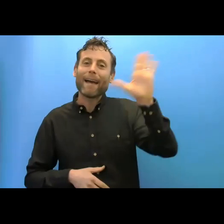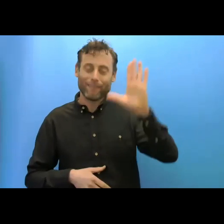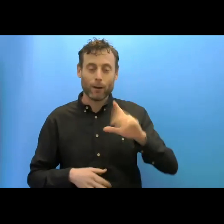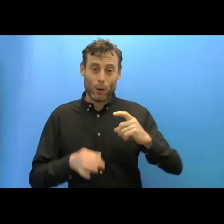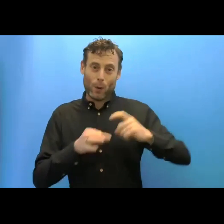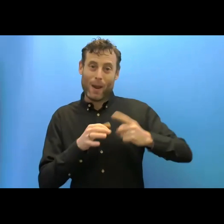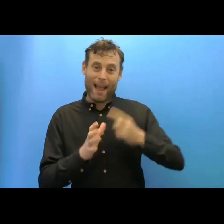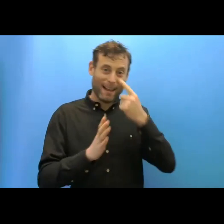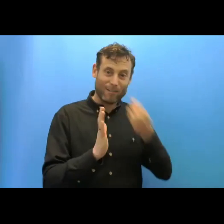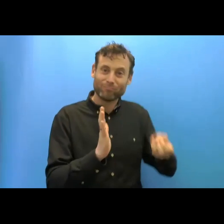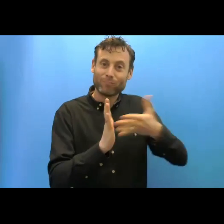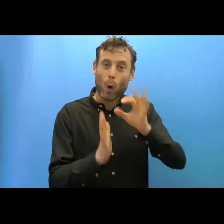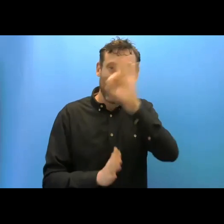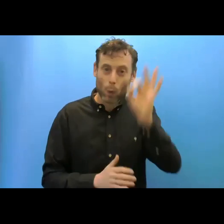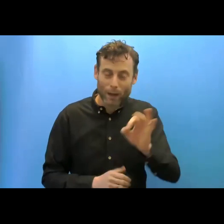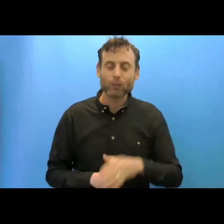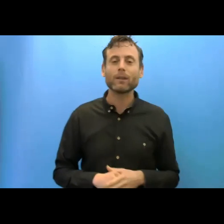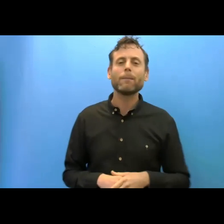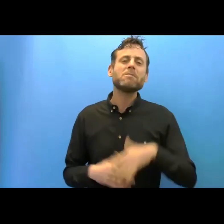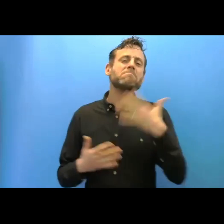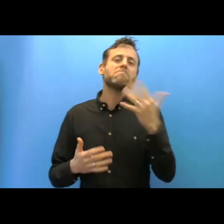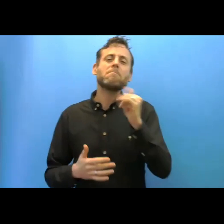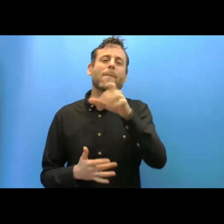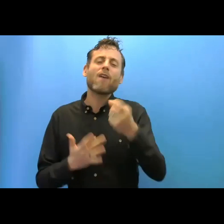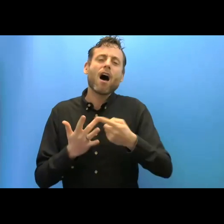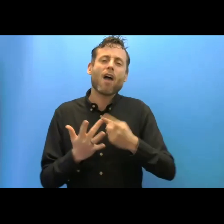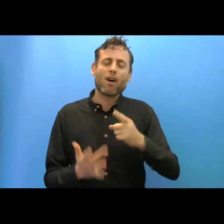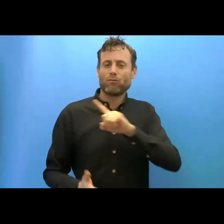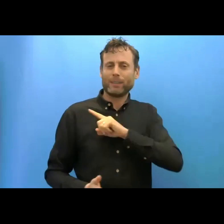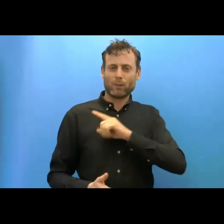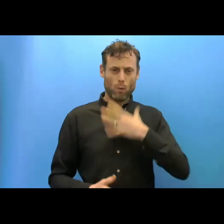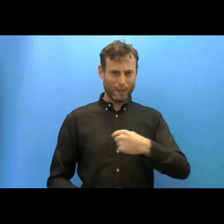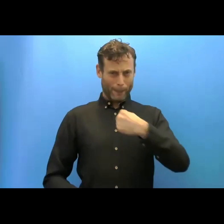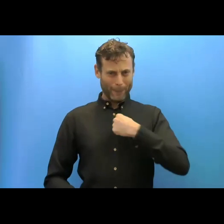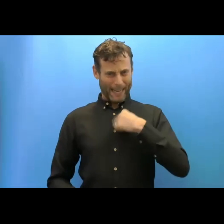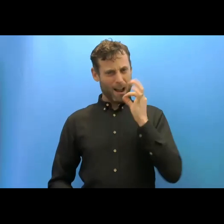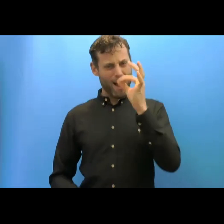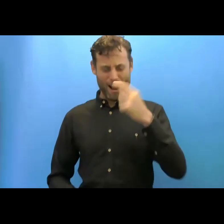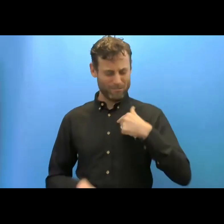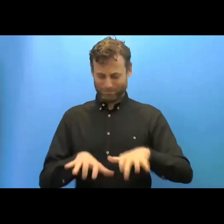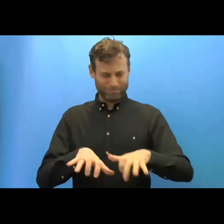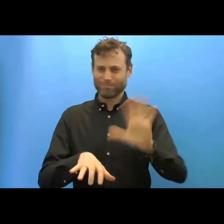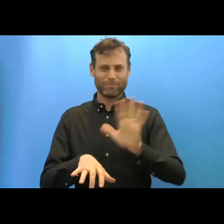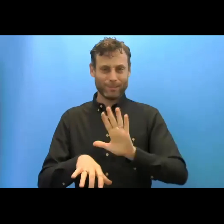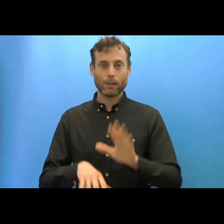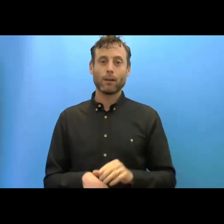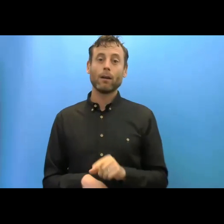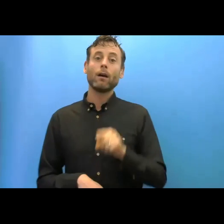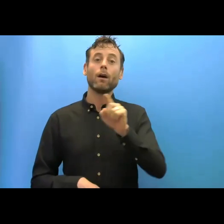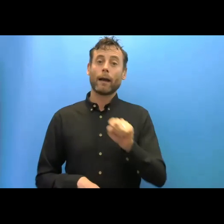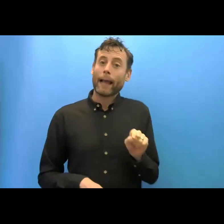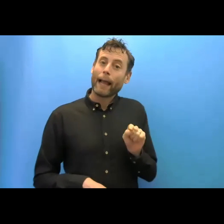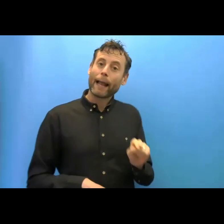or if for access reasons or for another reason you'd like to ask them in person, then what you do is you click the hand up wave